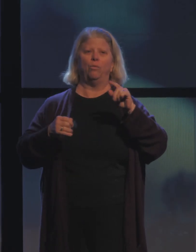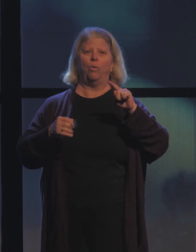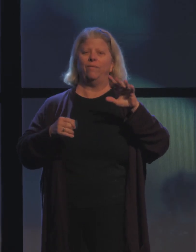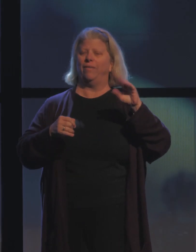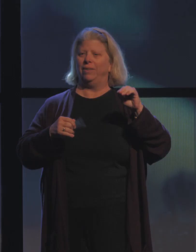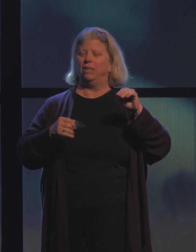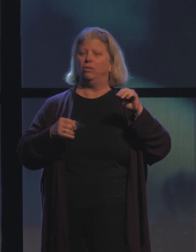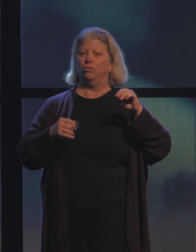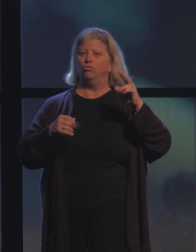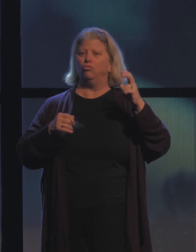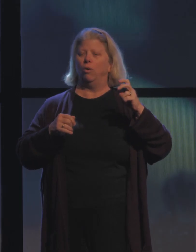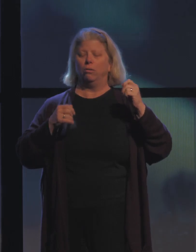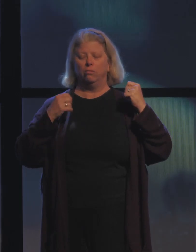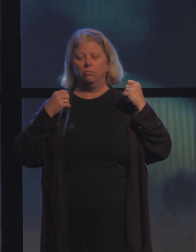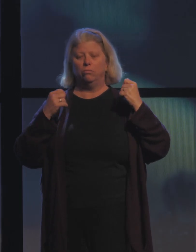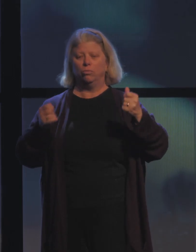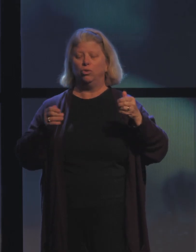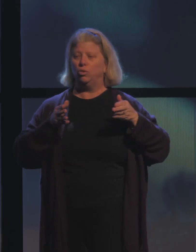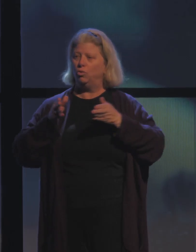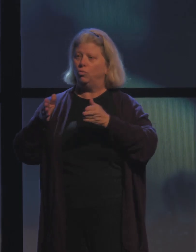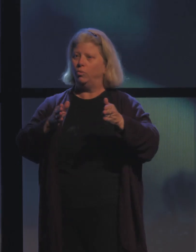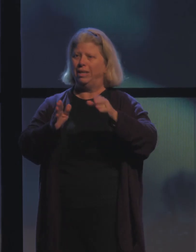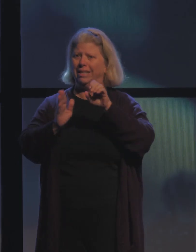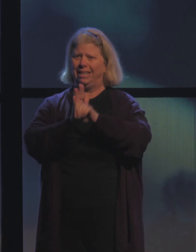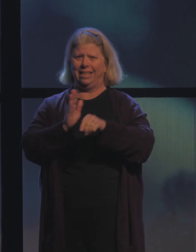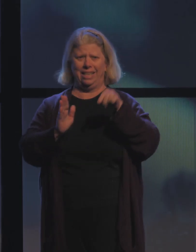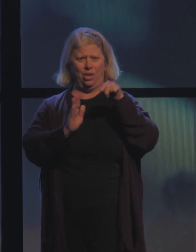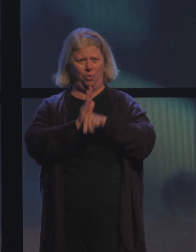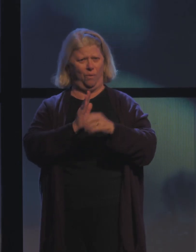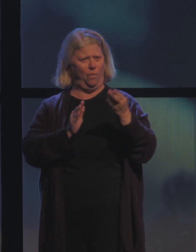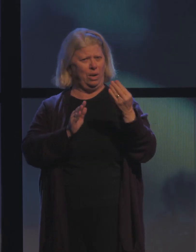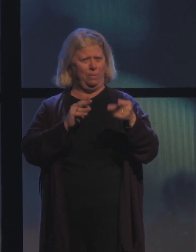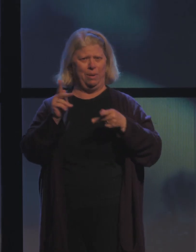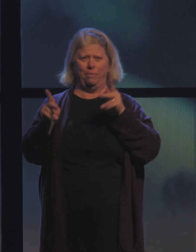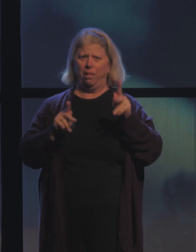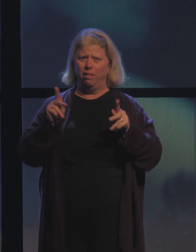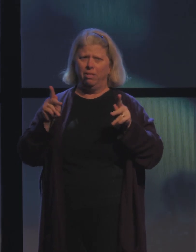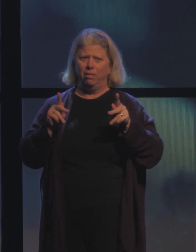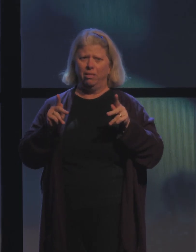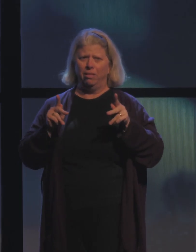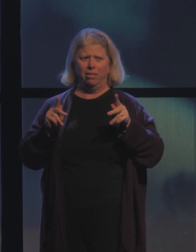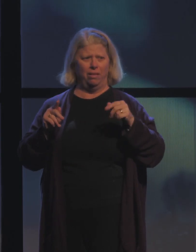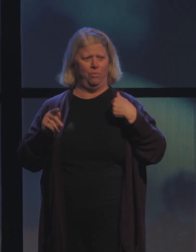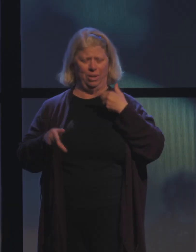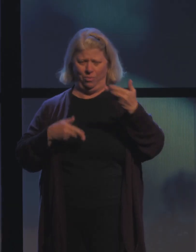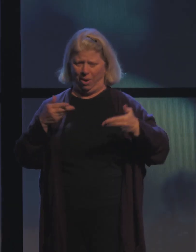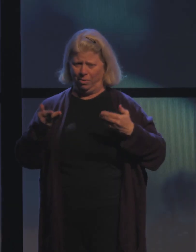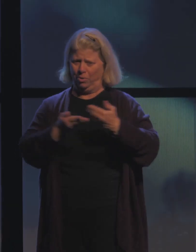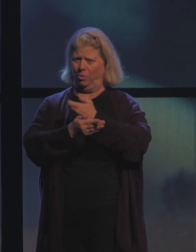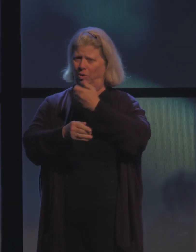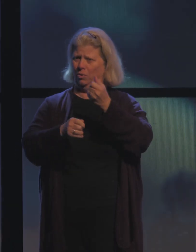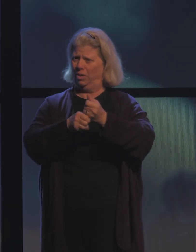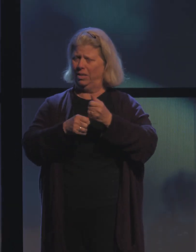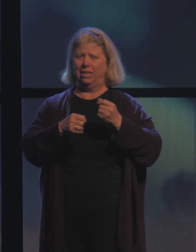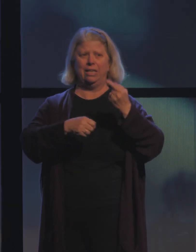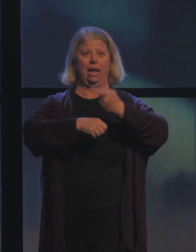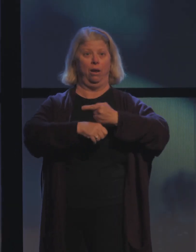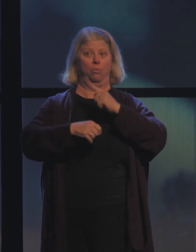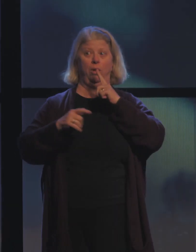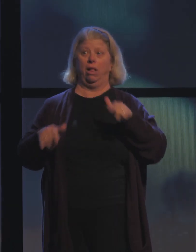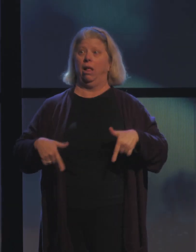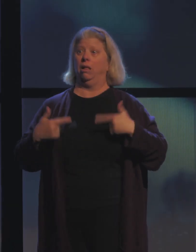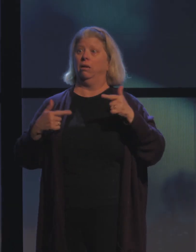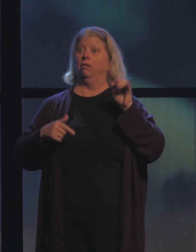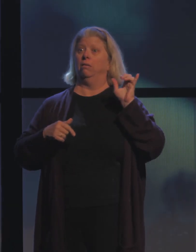F-150 into a street on New Orleans and killed 14 people. Like, we welcomed New Year's with the